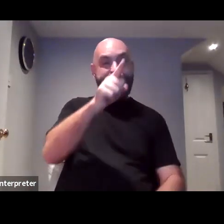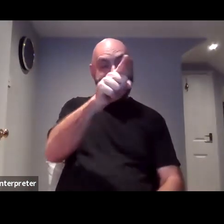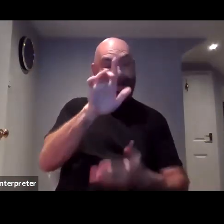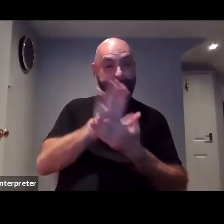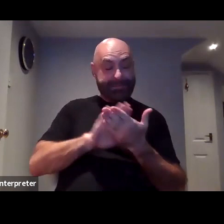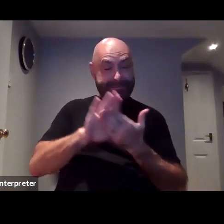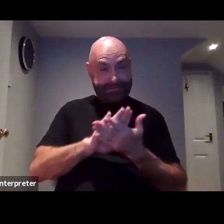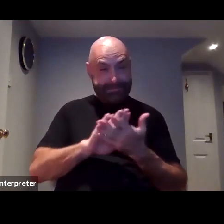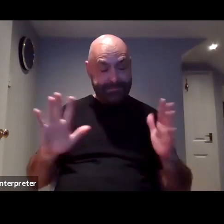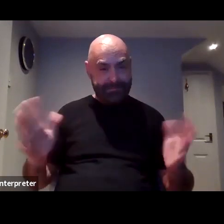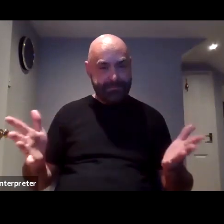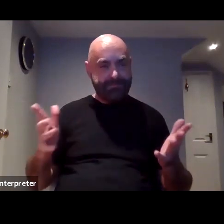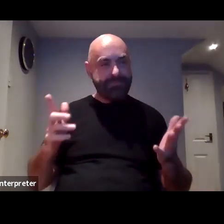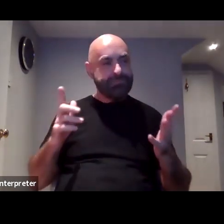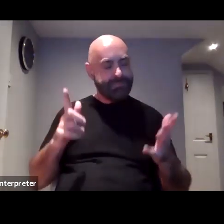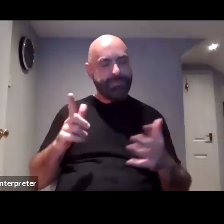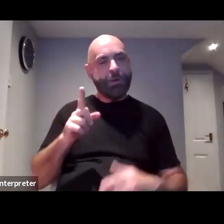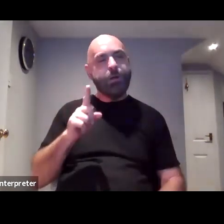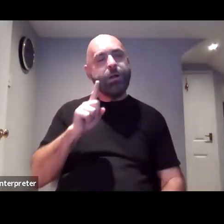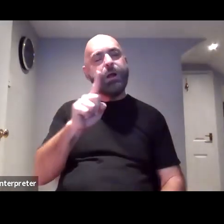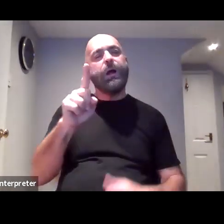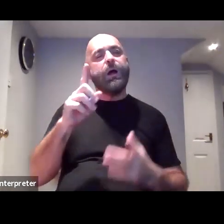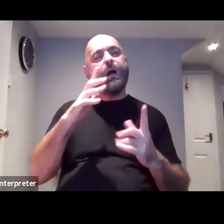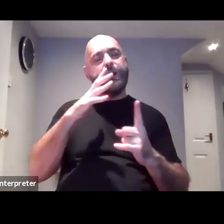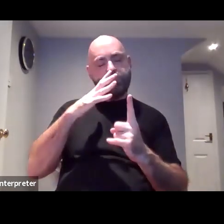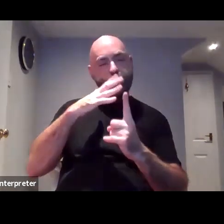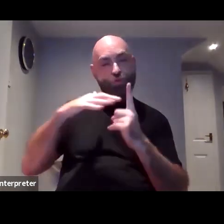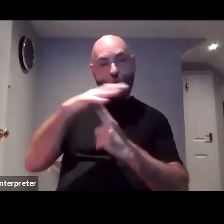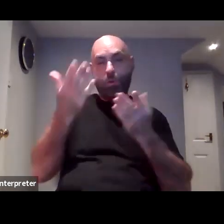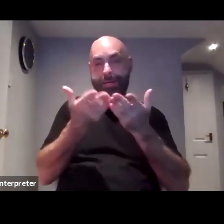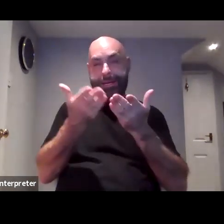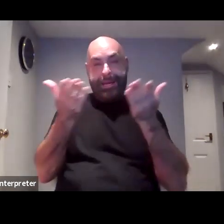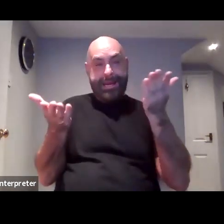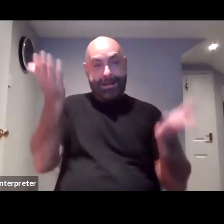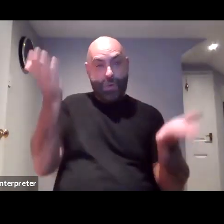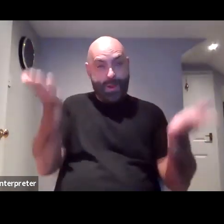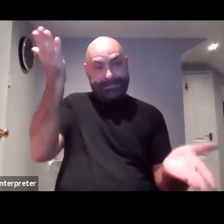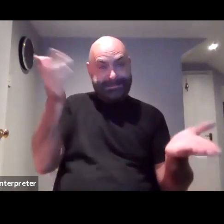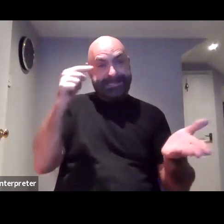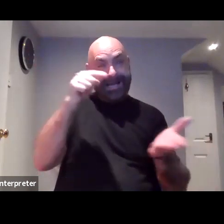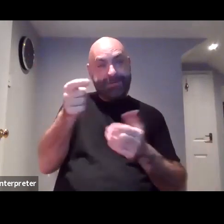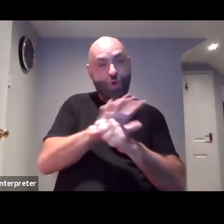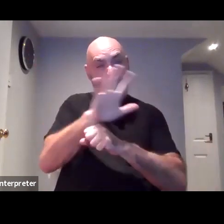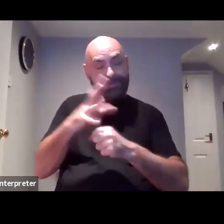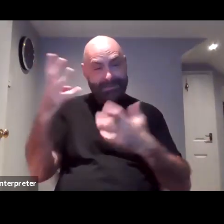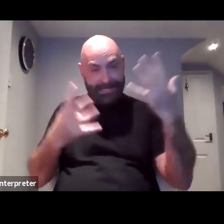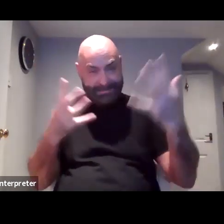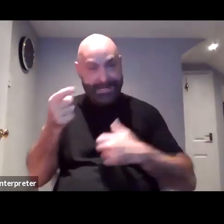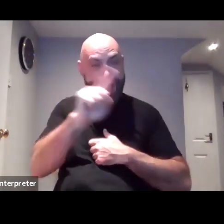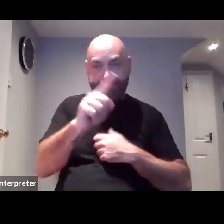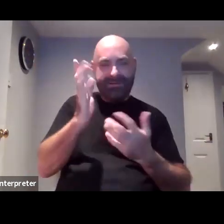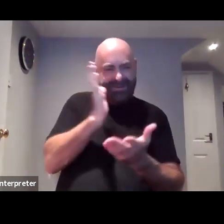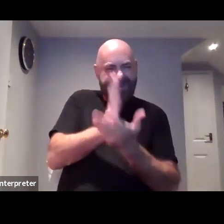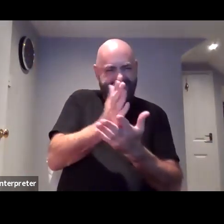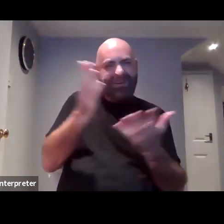means that the causes of inequalities in COVID-19 and the causes of